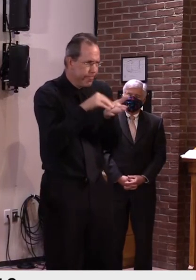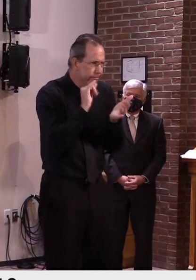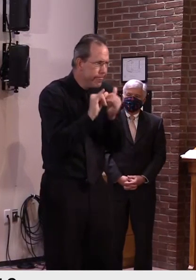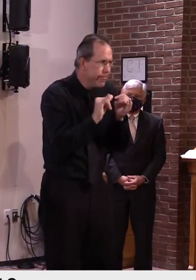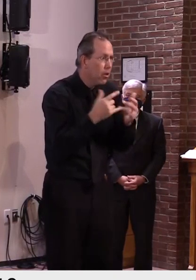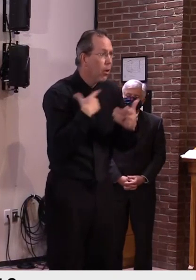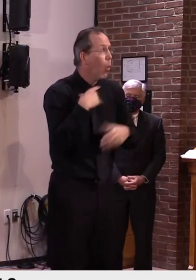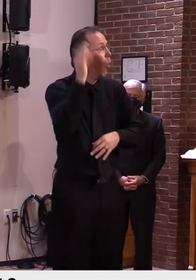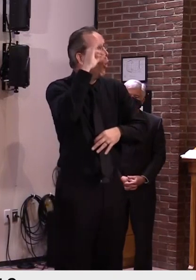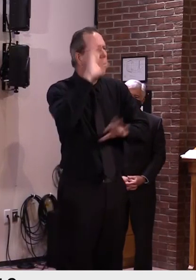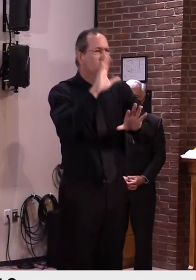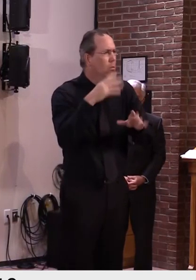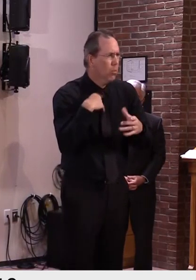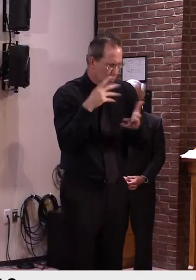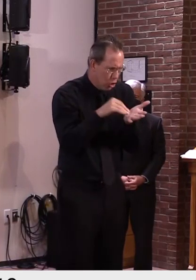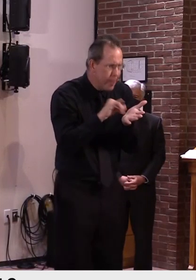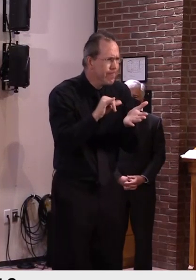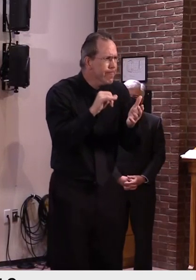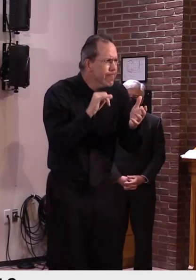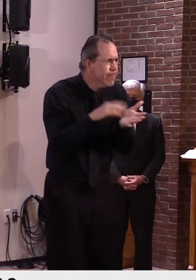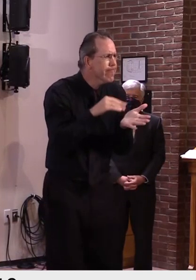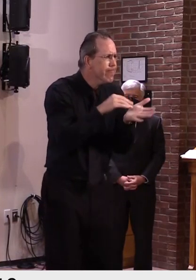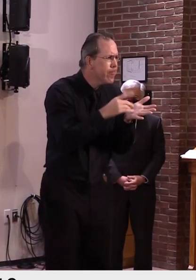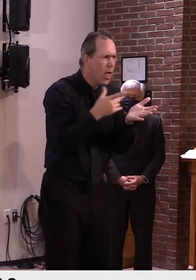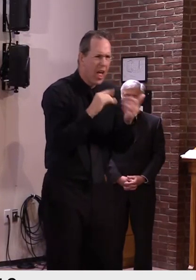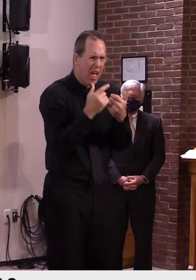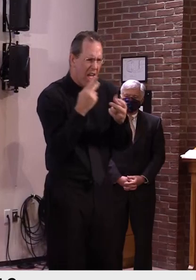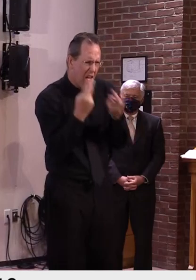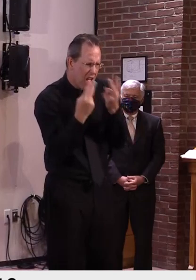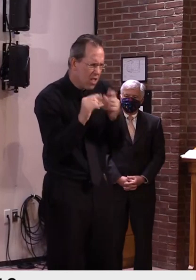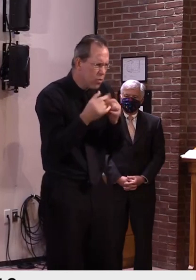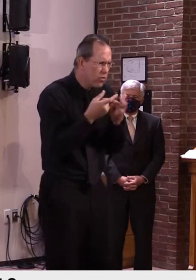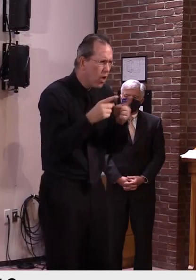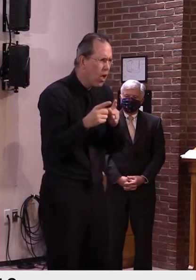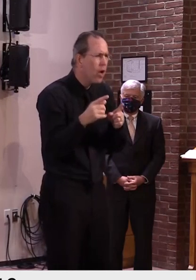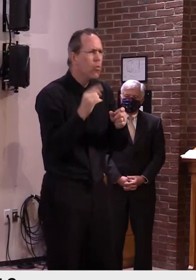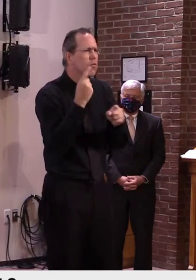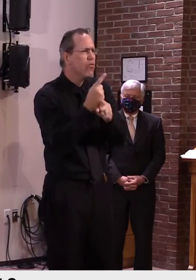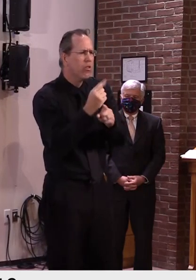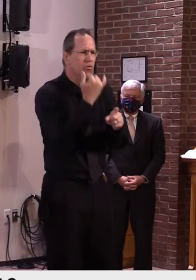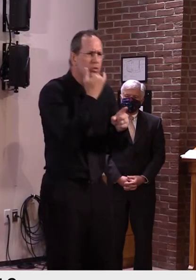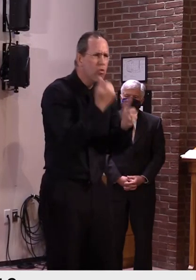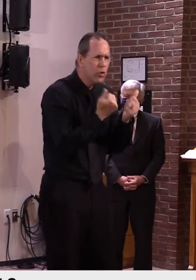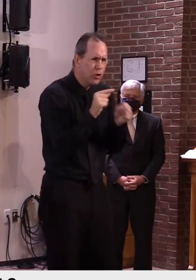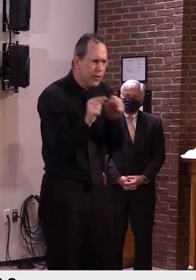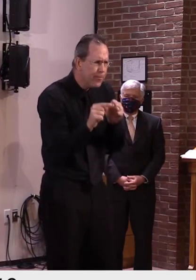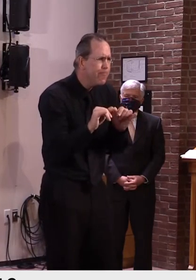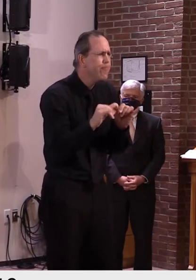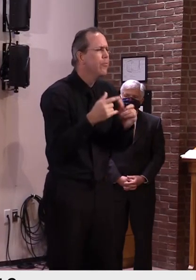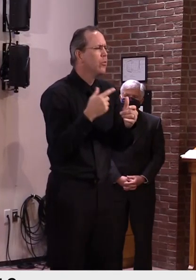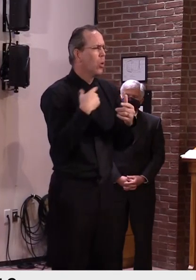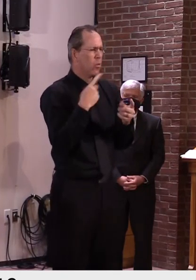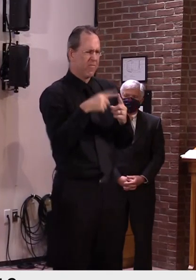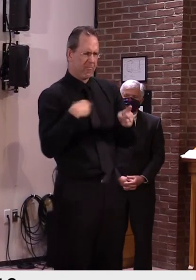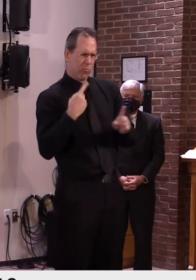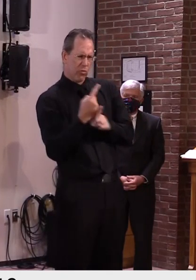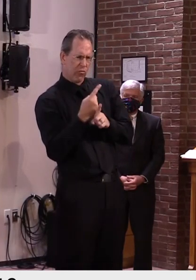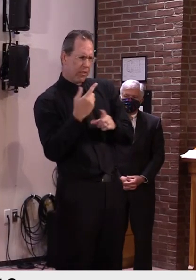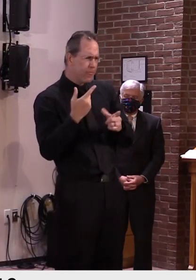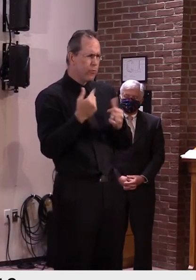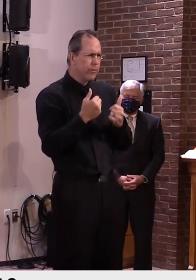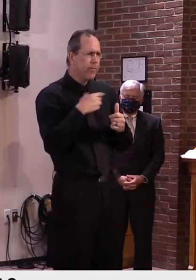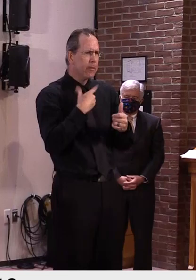beneficial, and we've been successful because we've done what we thought was right, and we take the guidance, we take the information